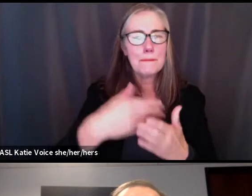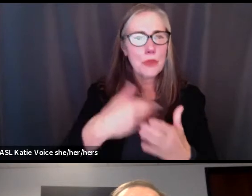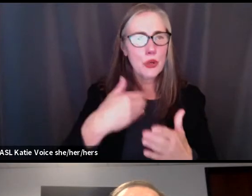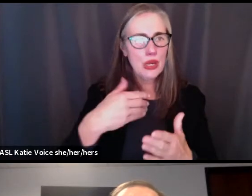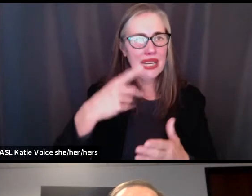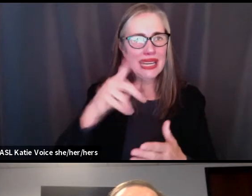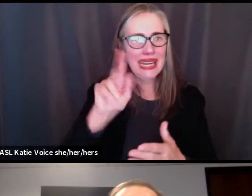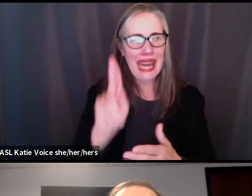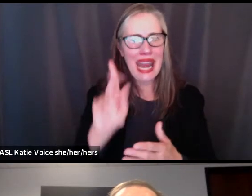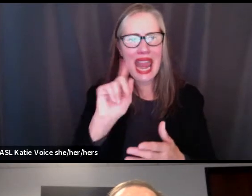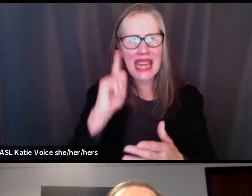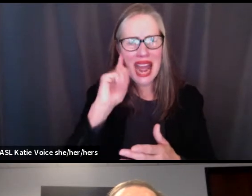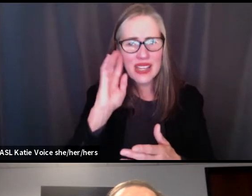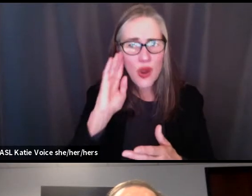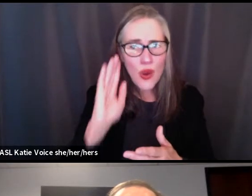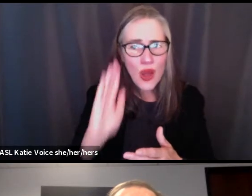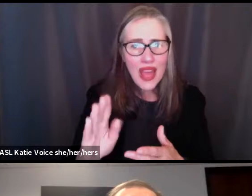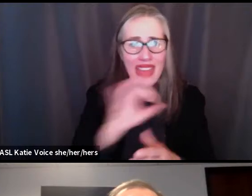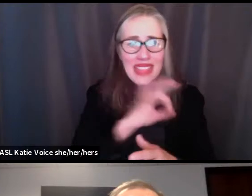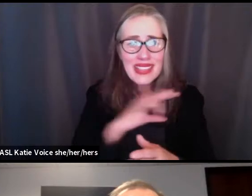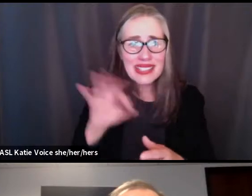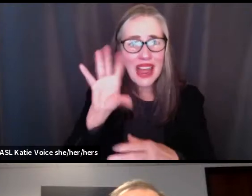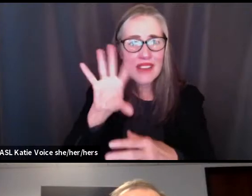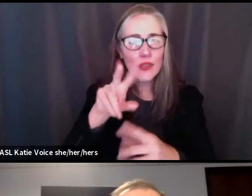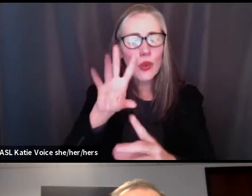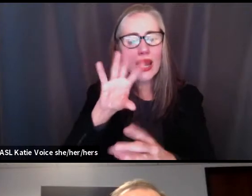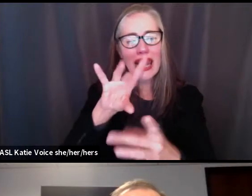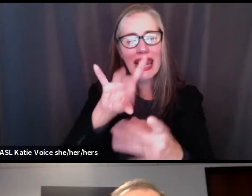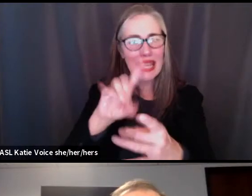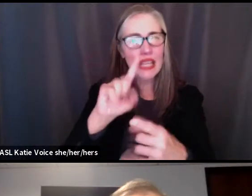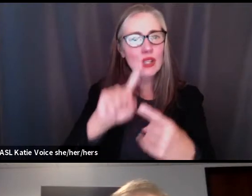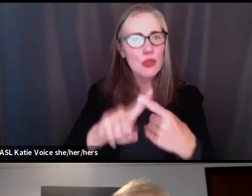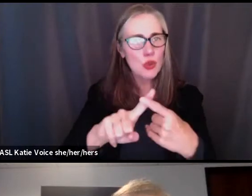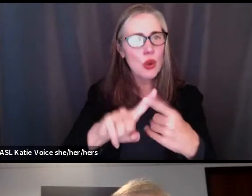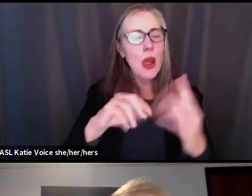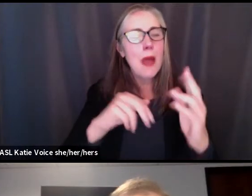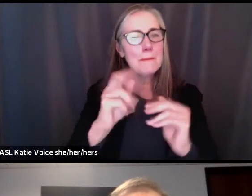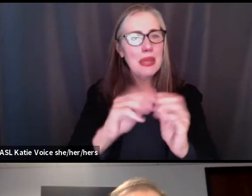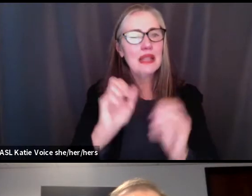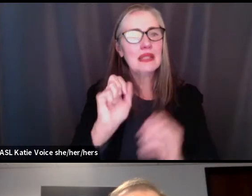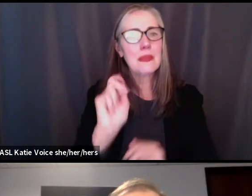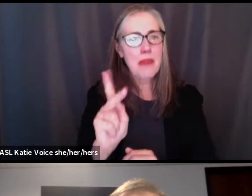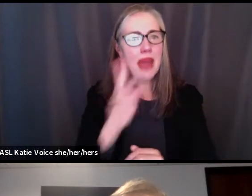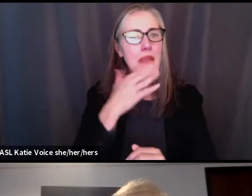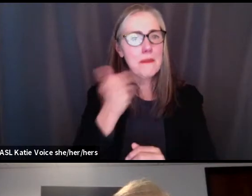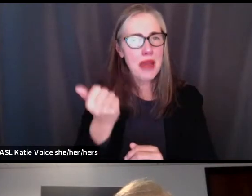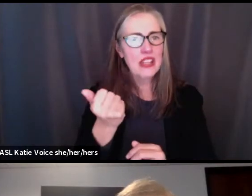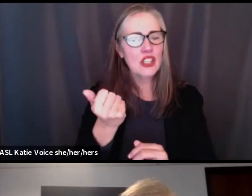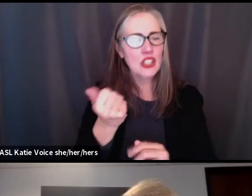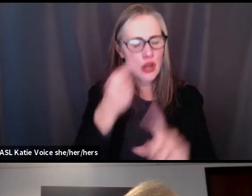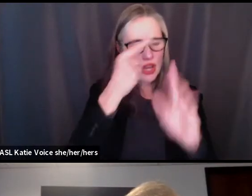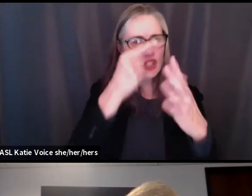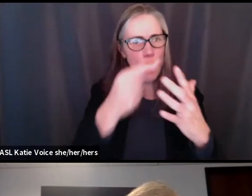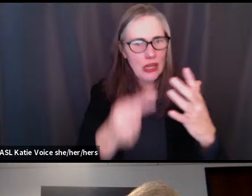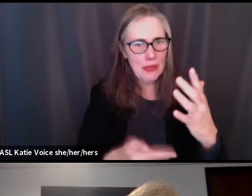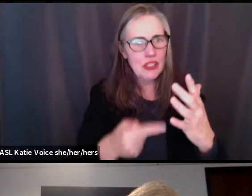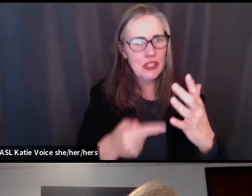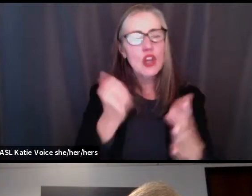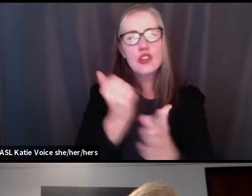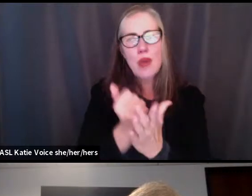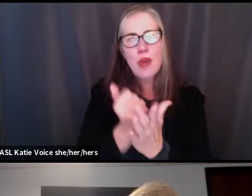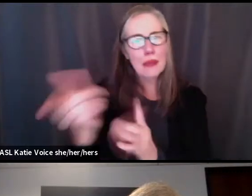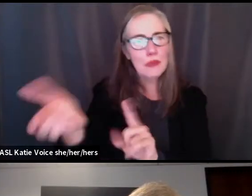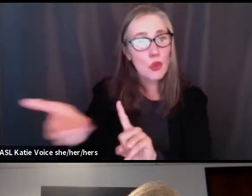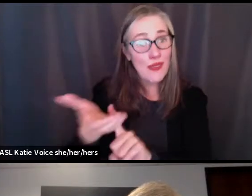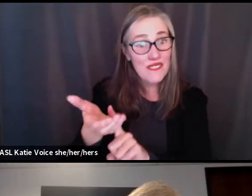going to put in there a link to the Build Back Better talking points so that you can help convince people to call